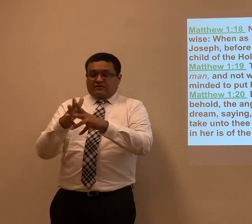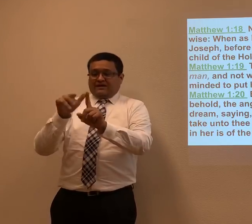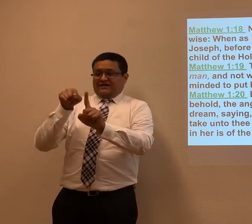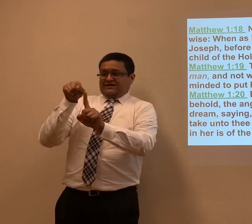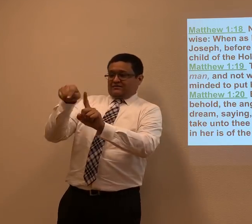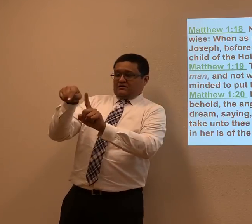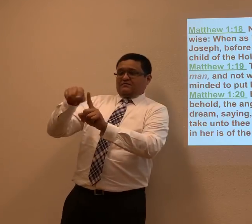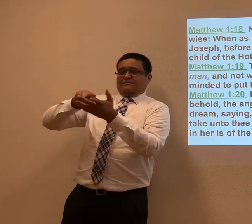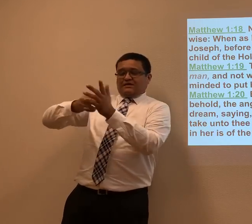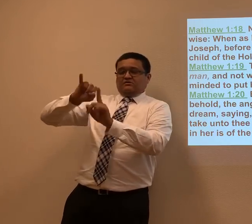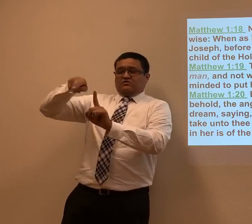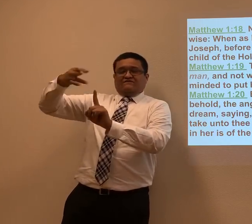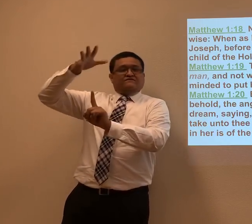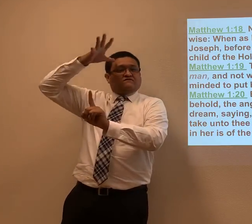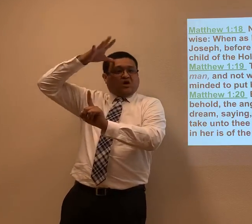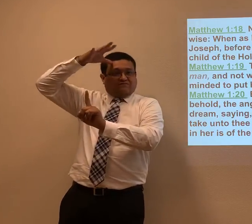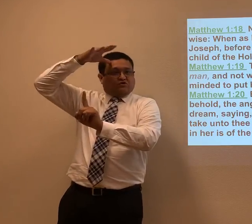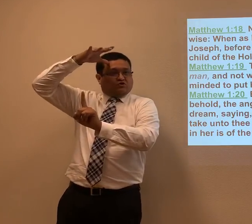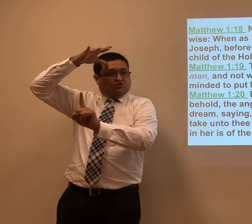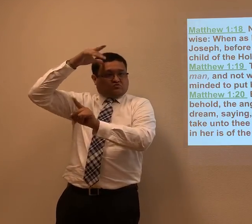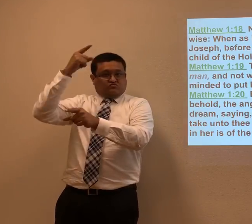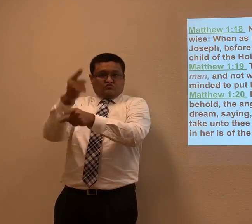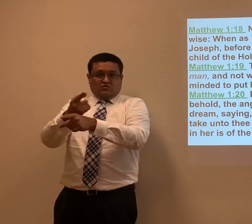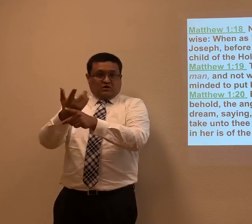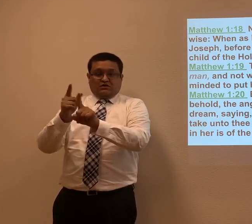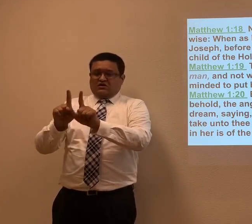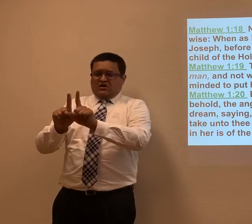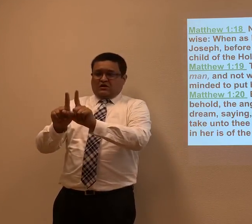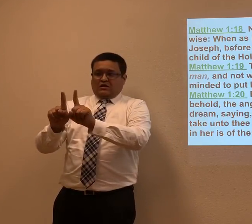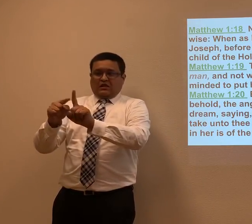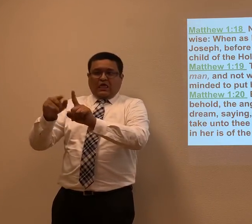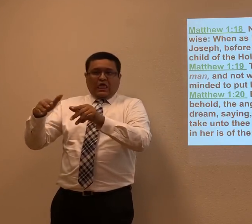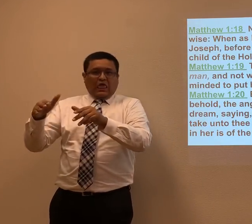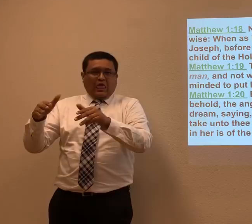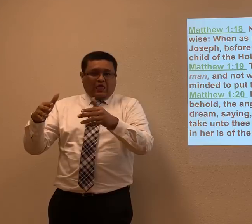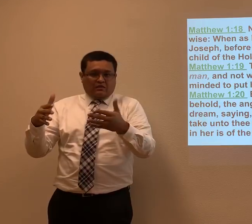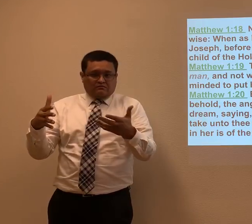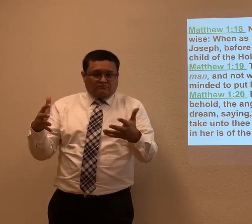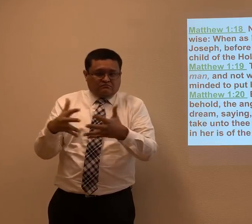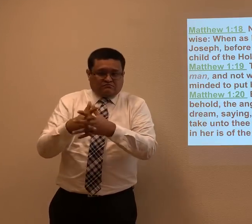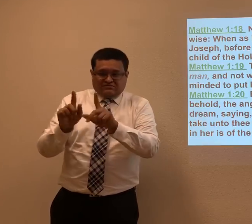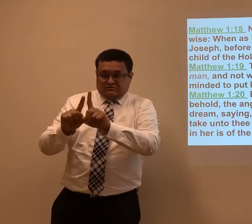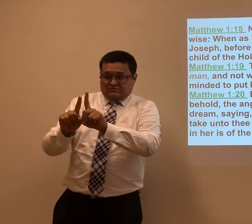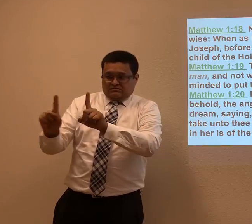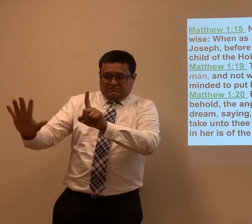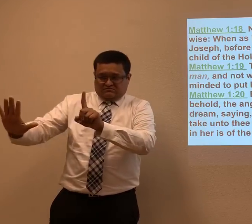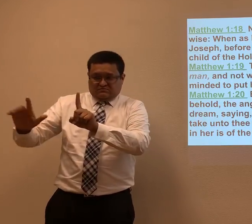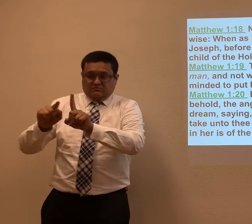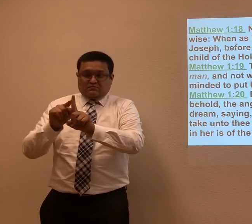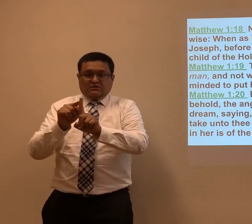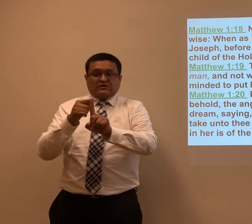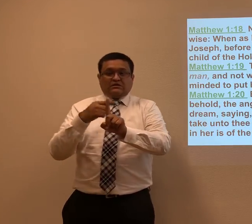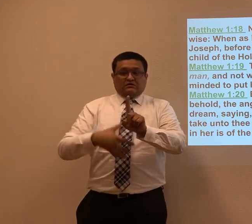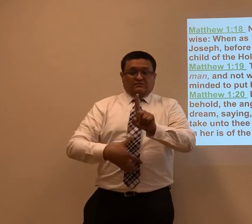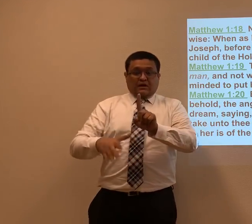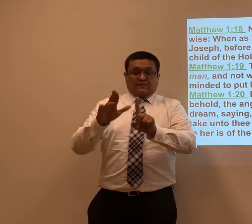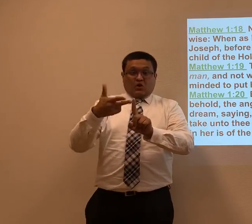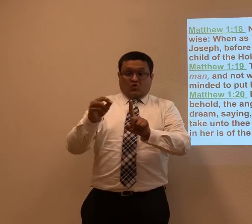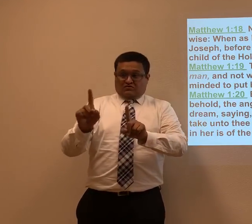So Joseph married her, and I mean, you would assume that he would be her father, or